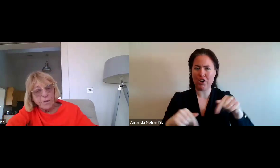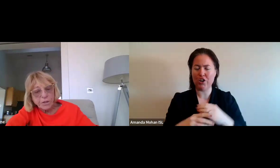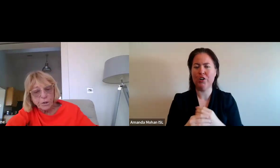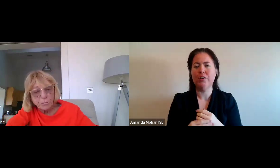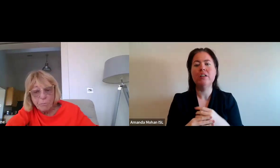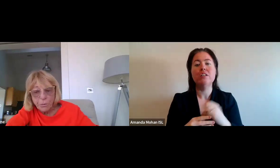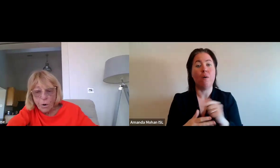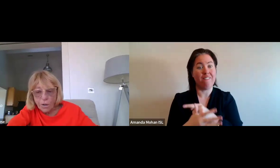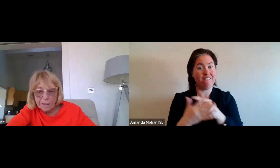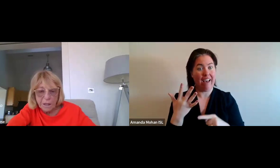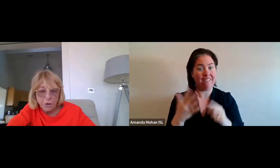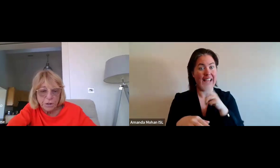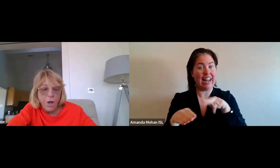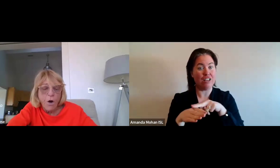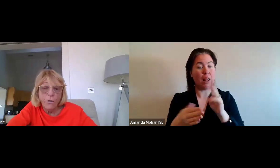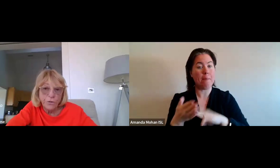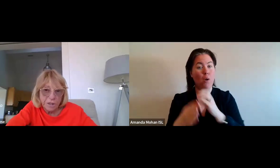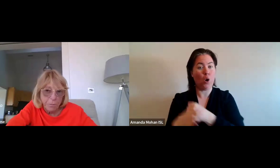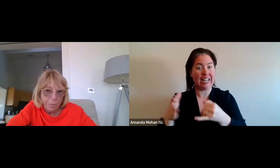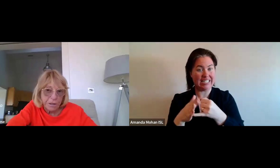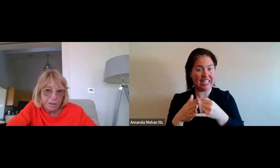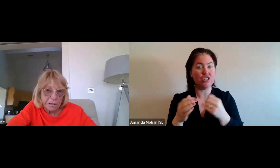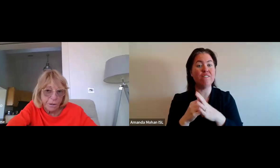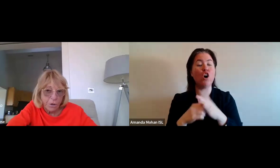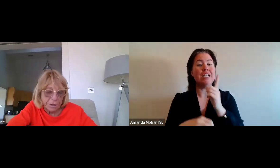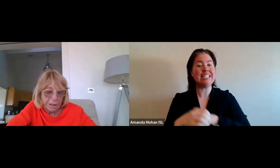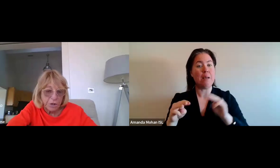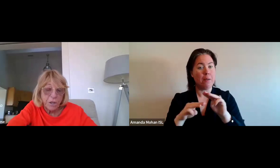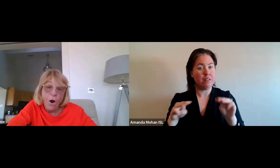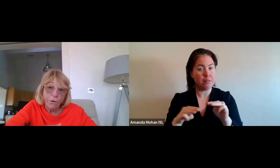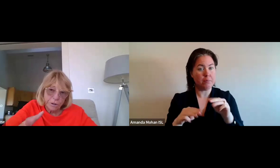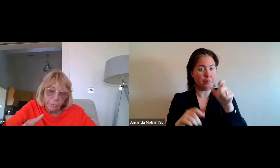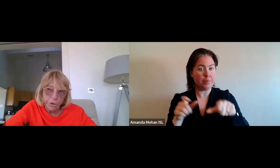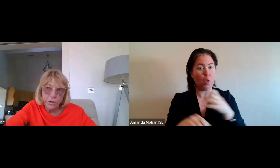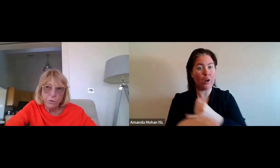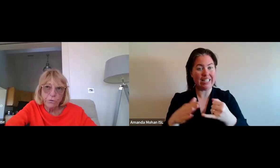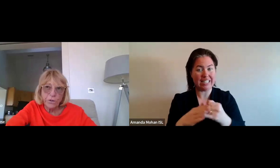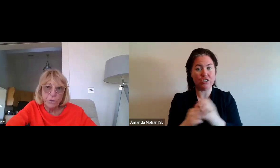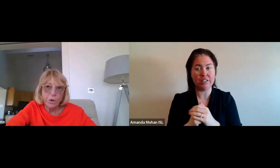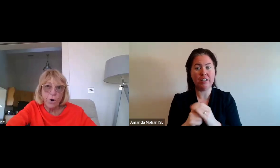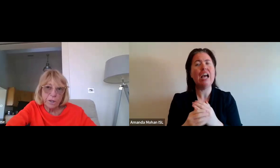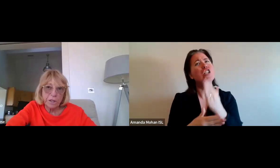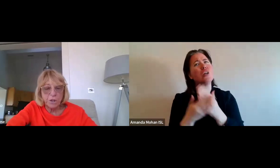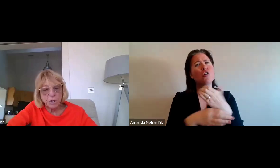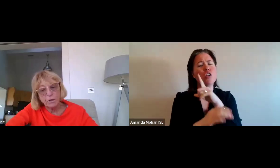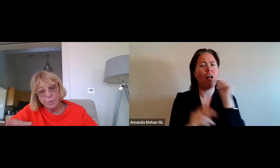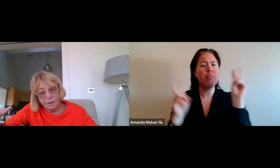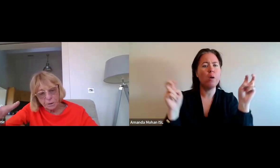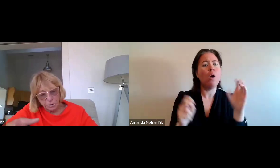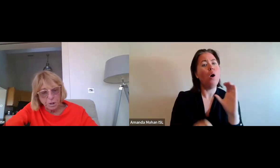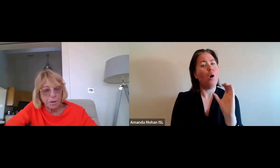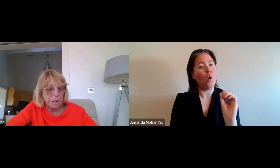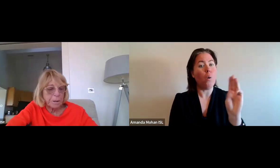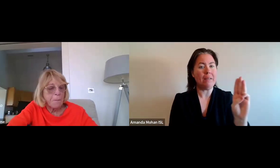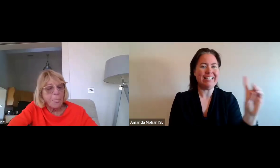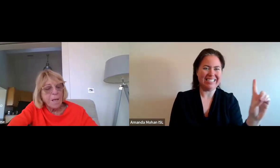the 5 national member organisations of disabled persons organisations, or in some countries they're referred to as organisations of